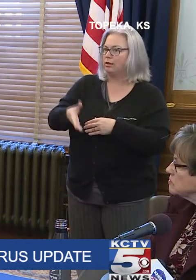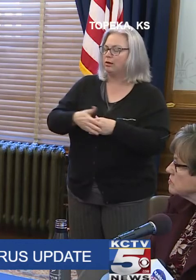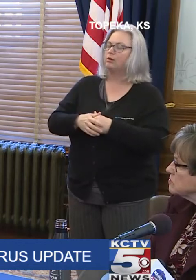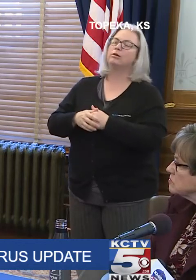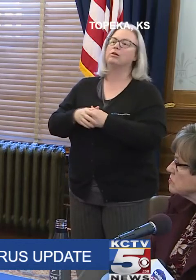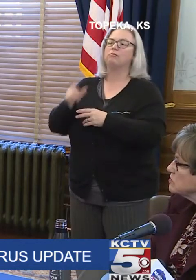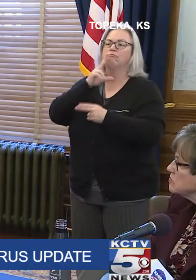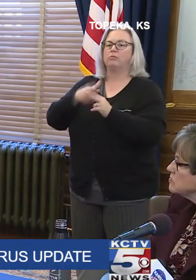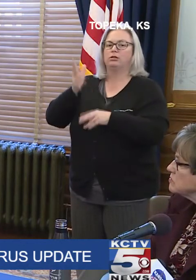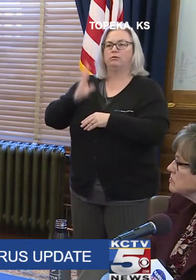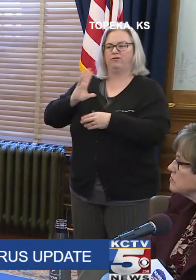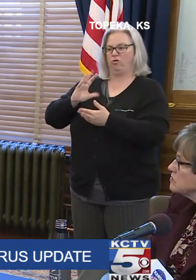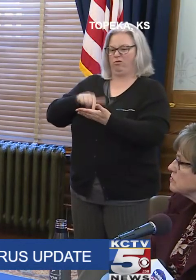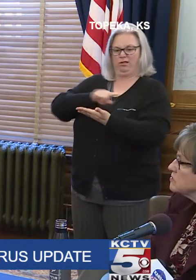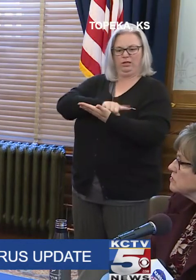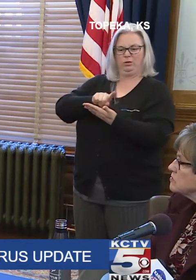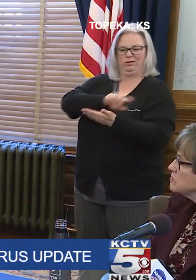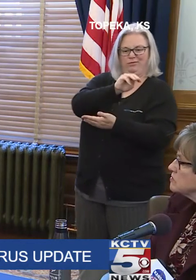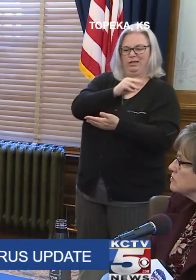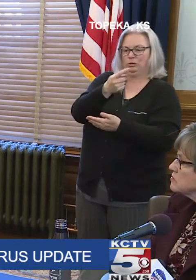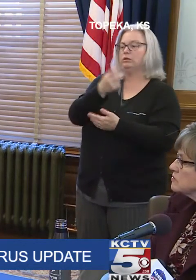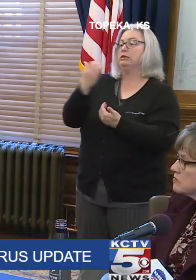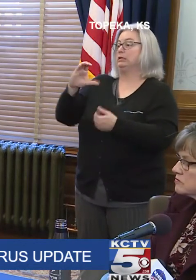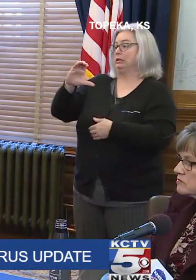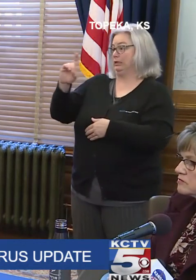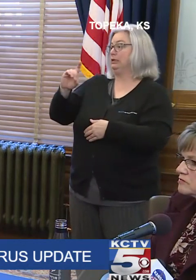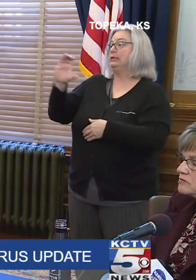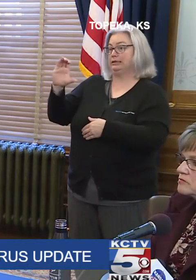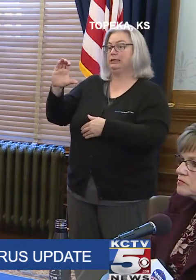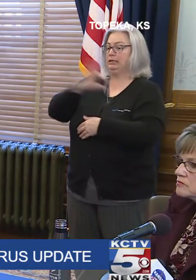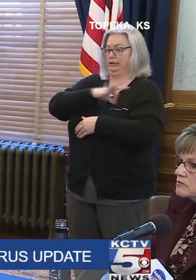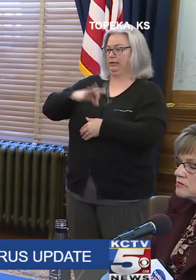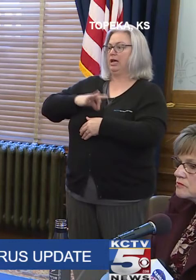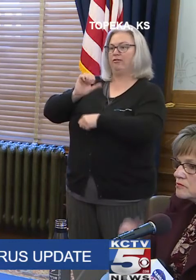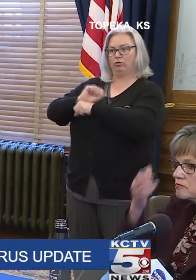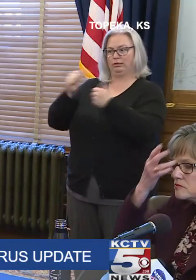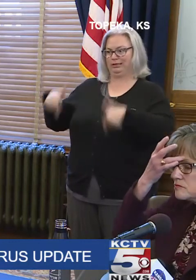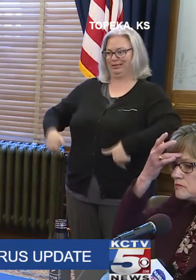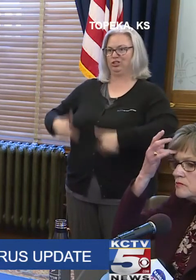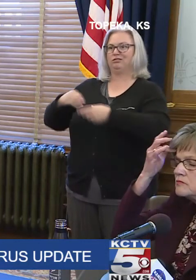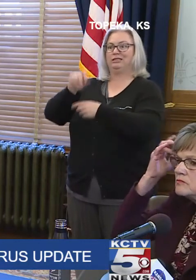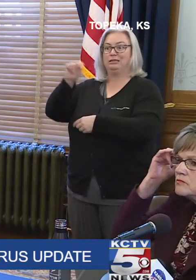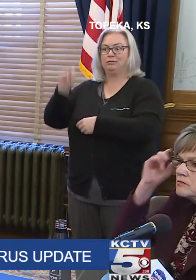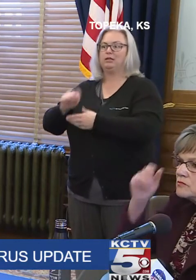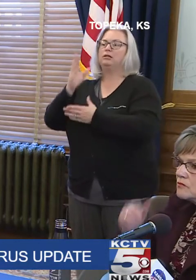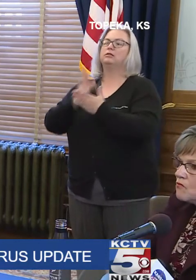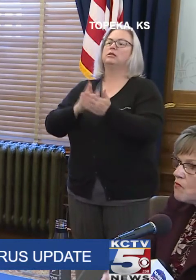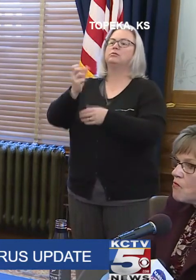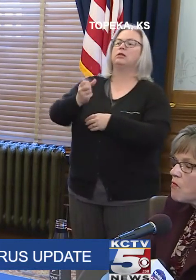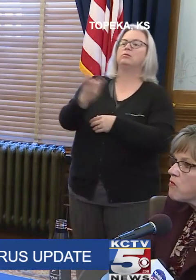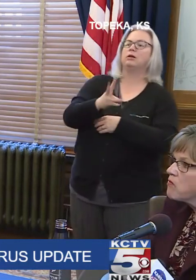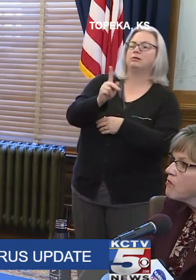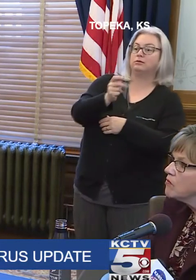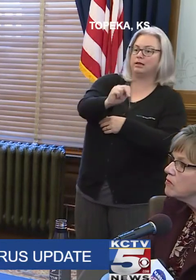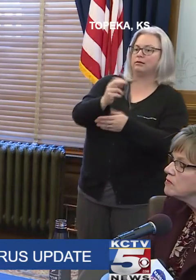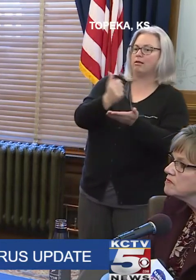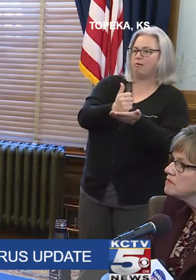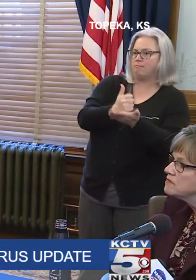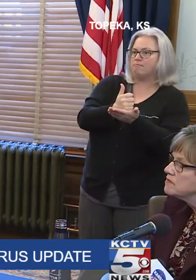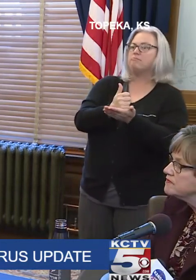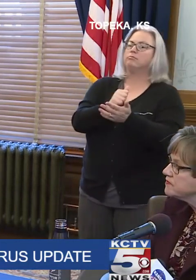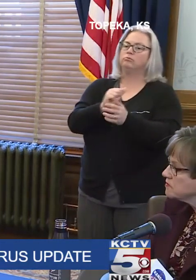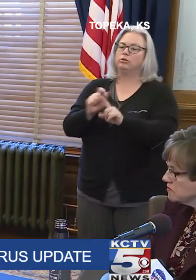As you mentioned earlier this week, we now have CDC staff here working with us in Topeka and some on the ground in southwest Kansas, assisting with